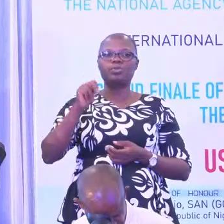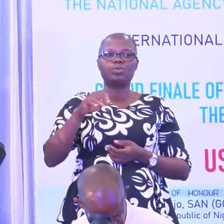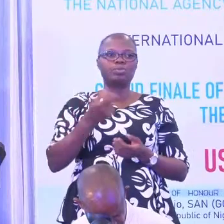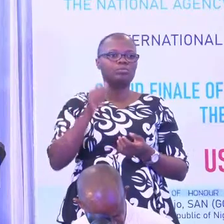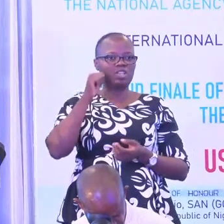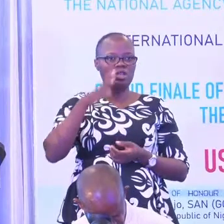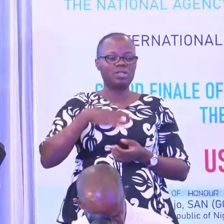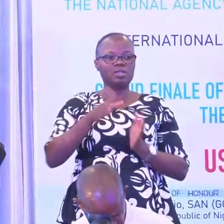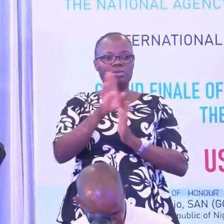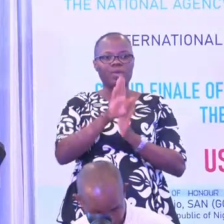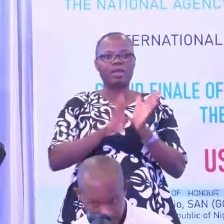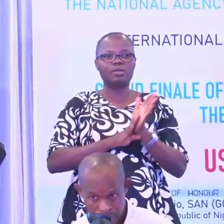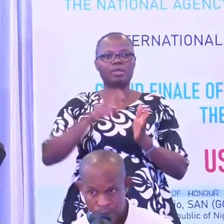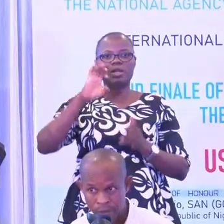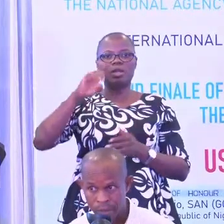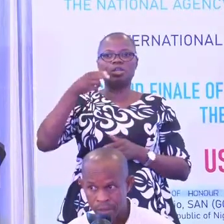Chindo